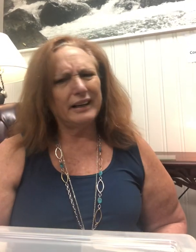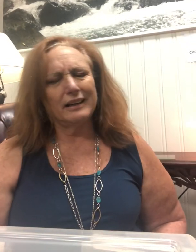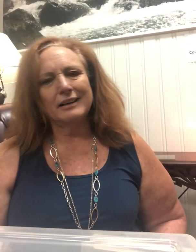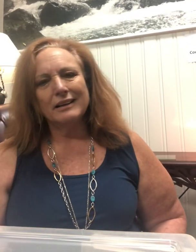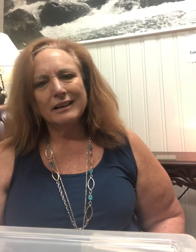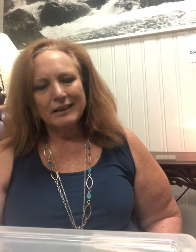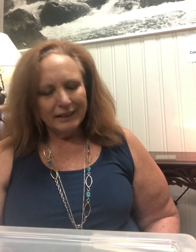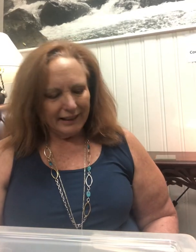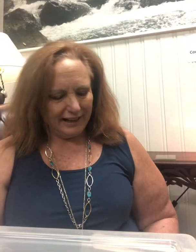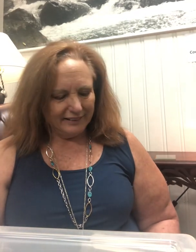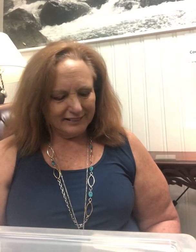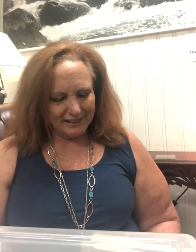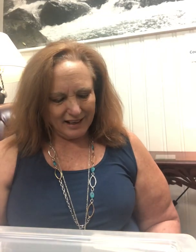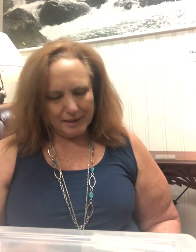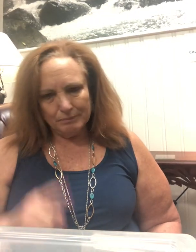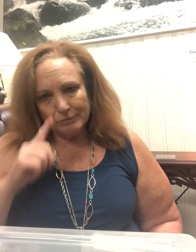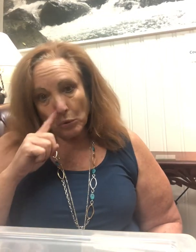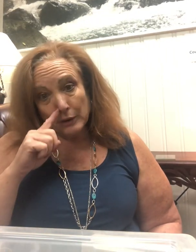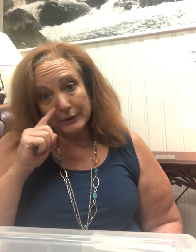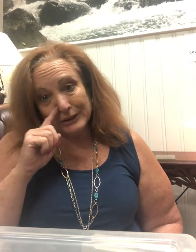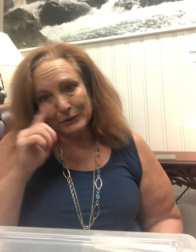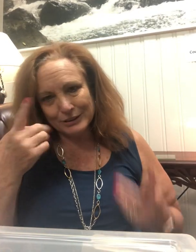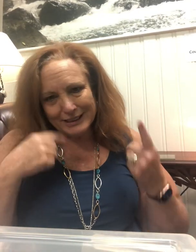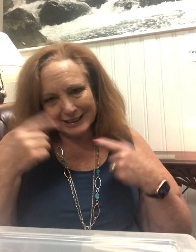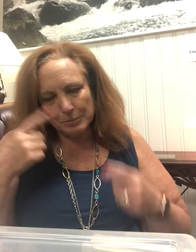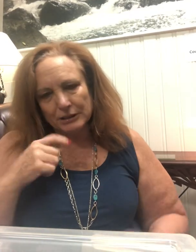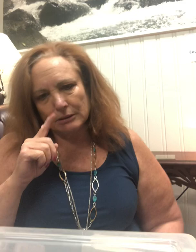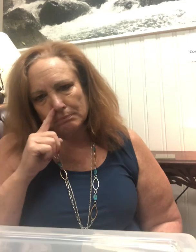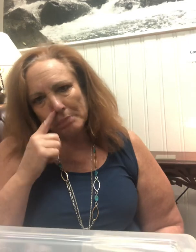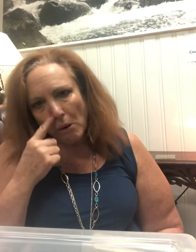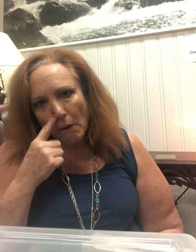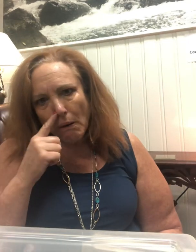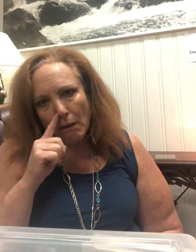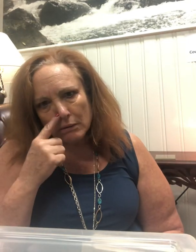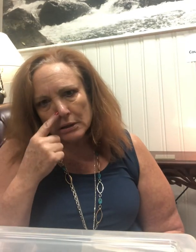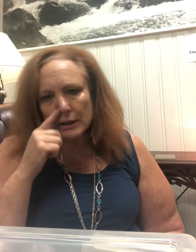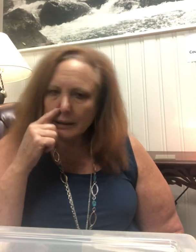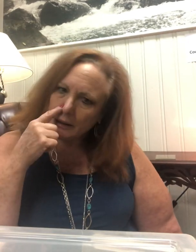Boring. And, or you can use the expression boring.